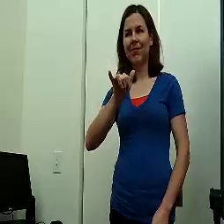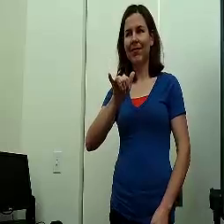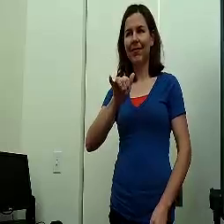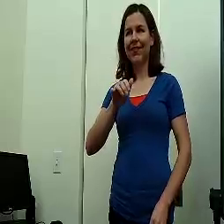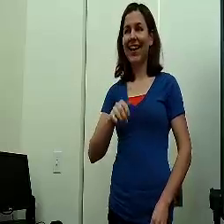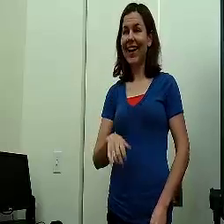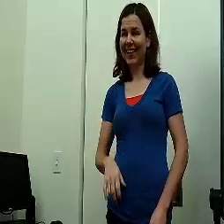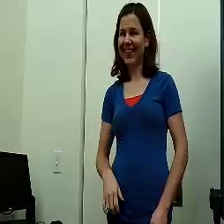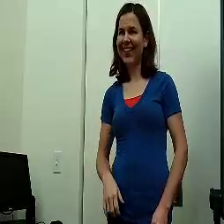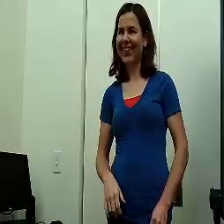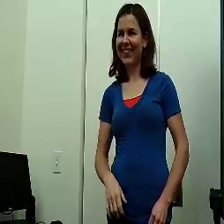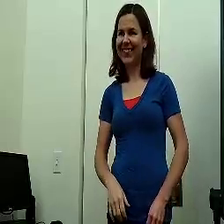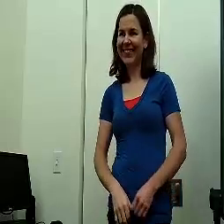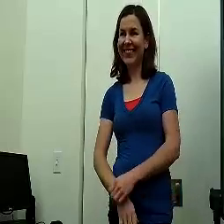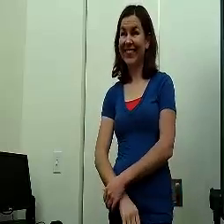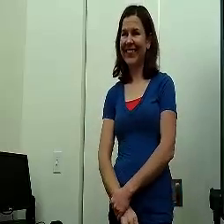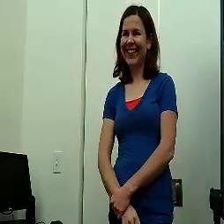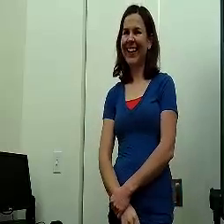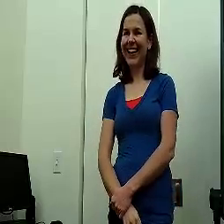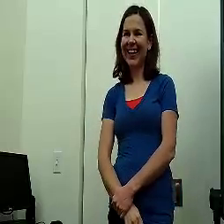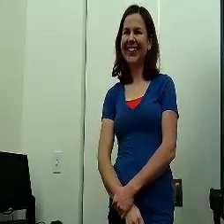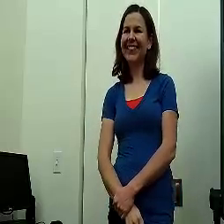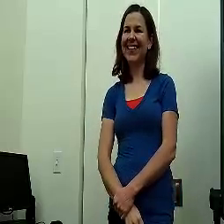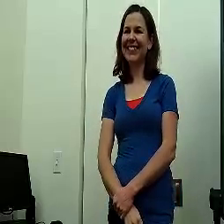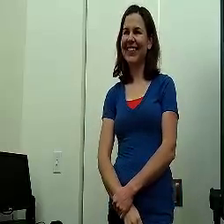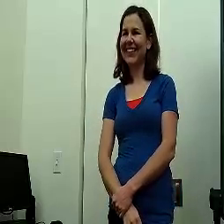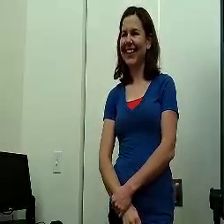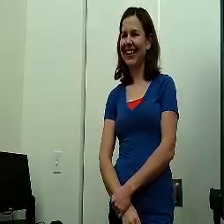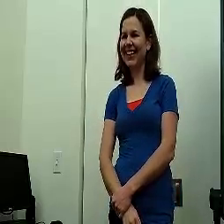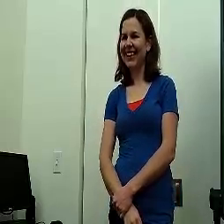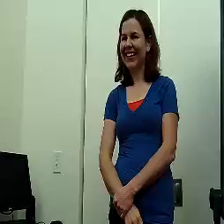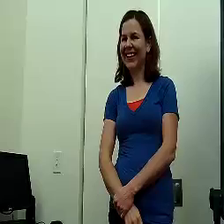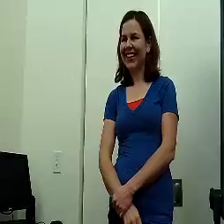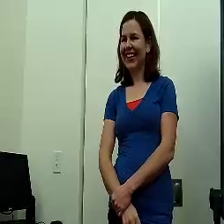Crunchy? Yeah. Good. Nice. Okay. So crunchy.